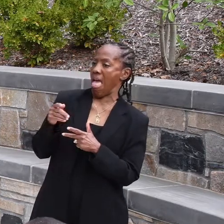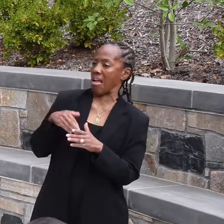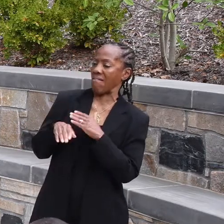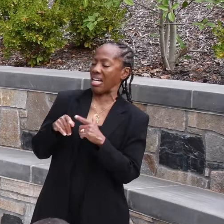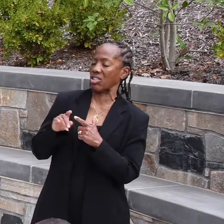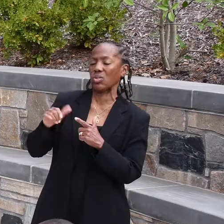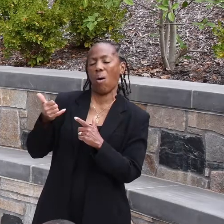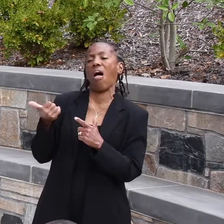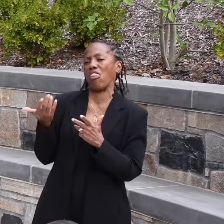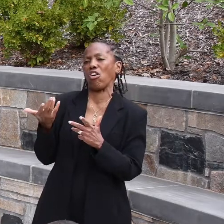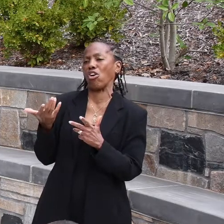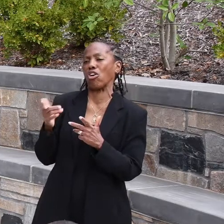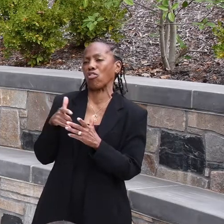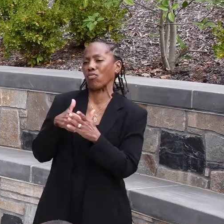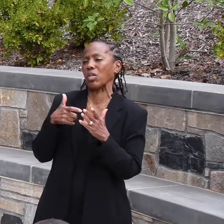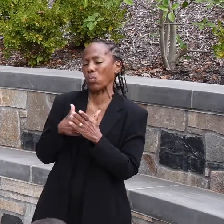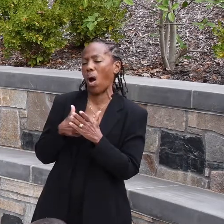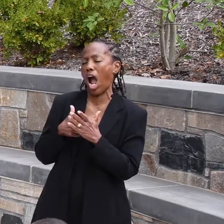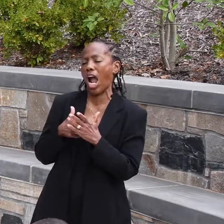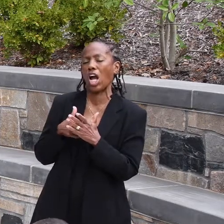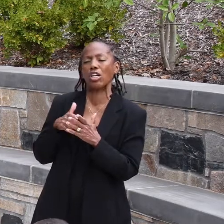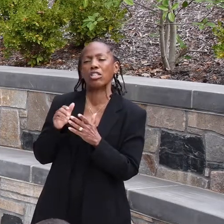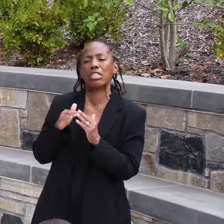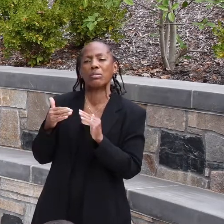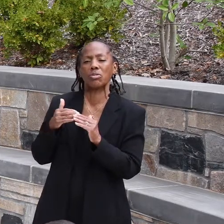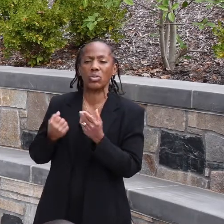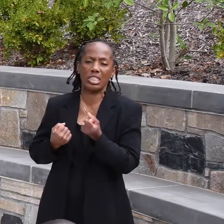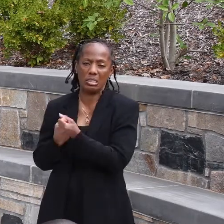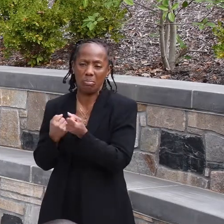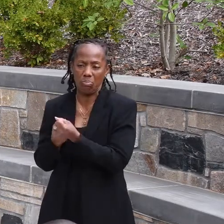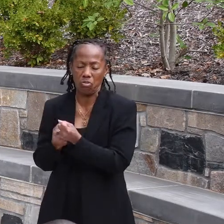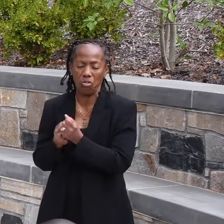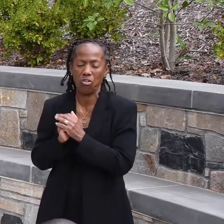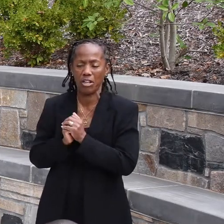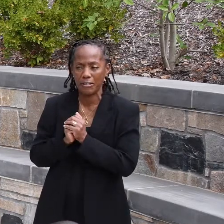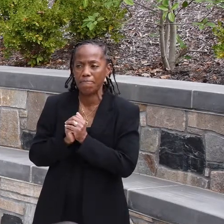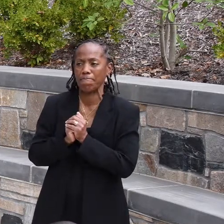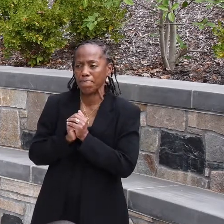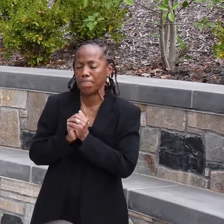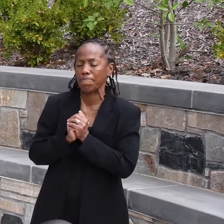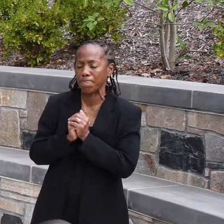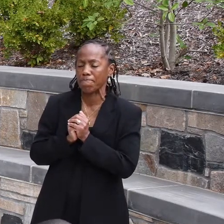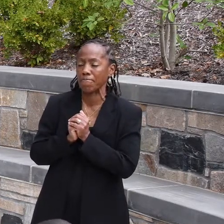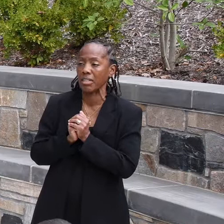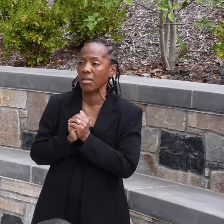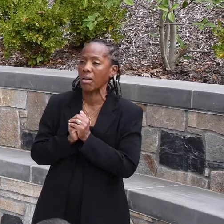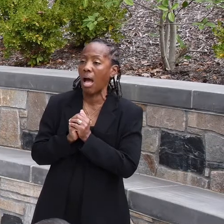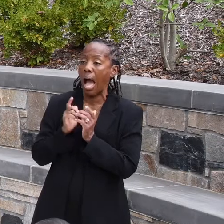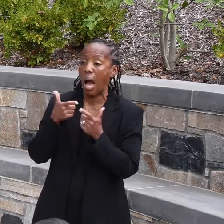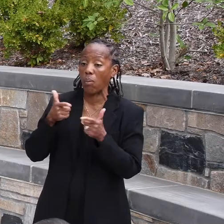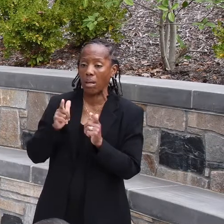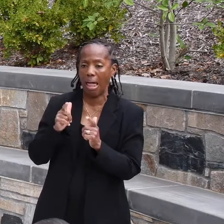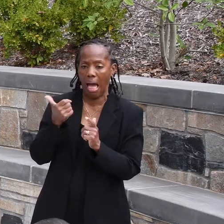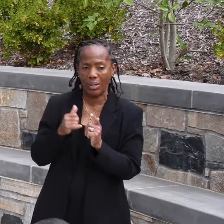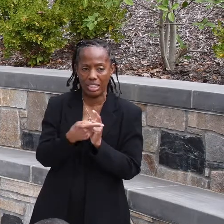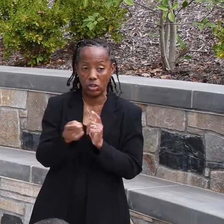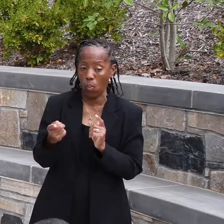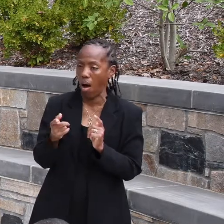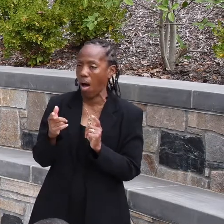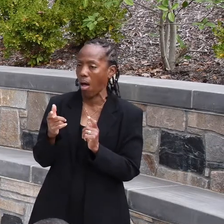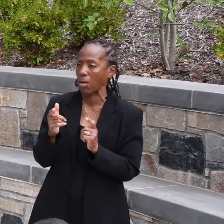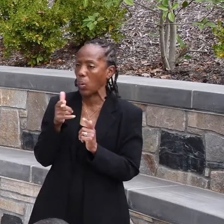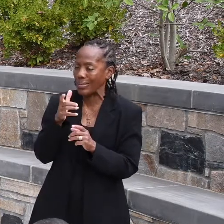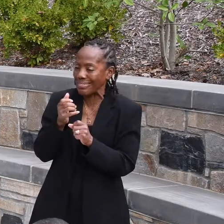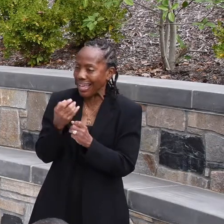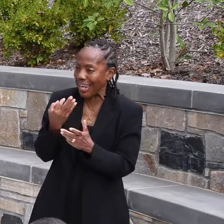access to other needed community supports. I will let the grantees speak about their awards in